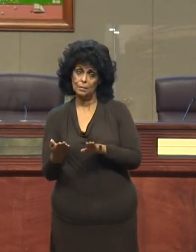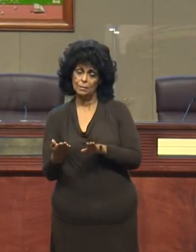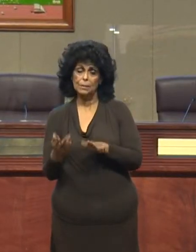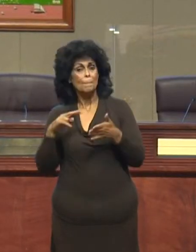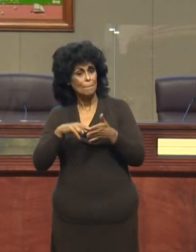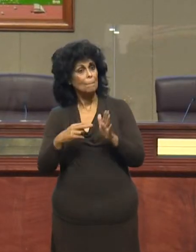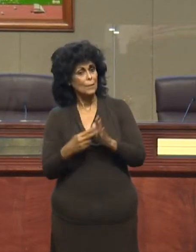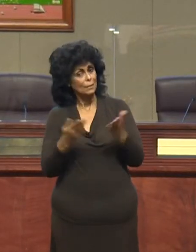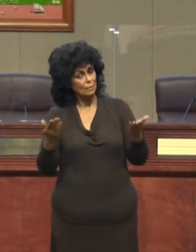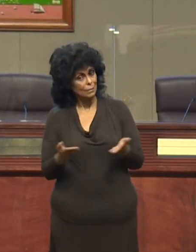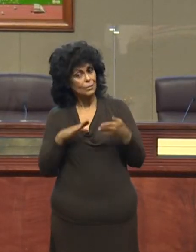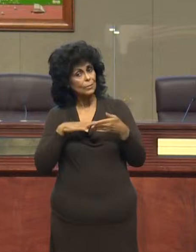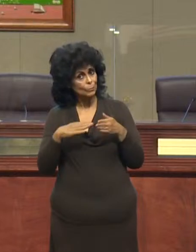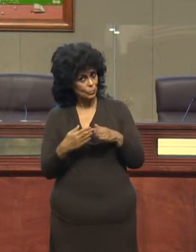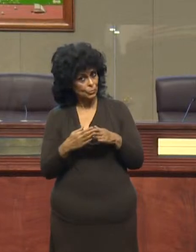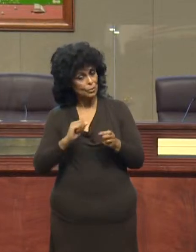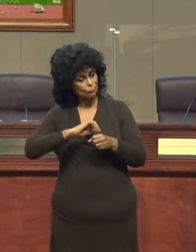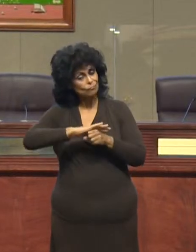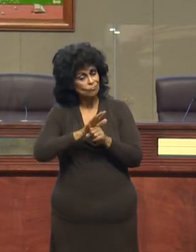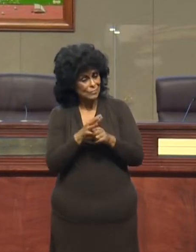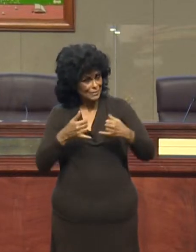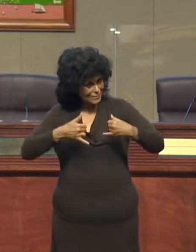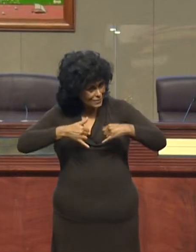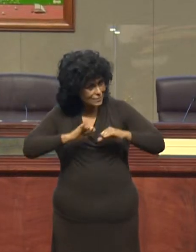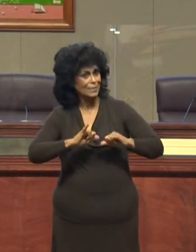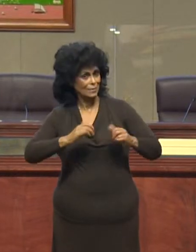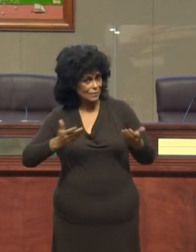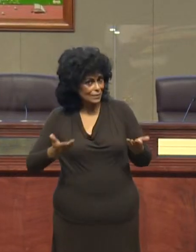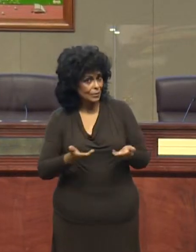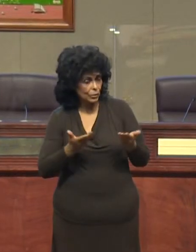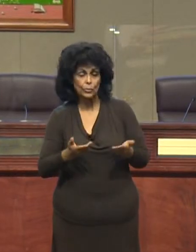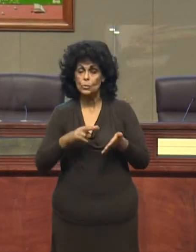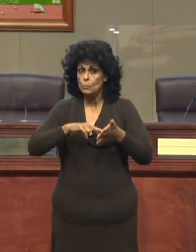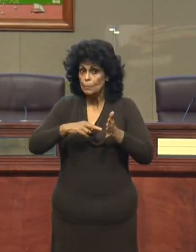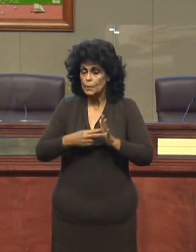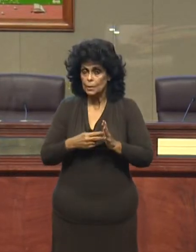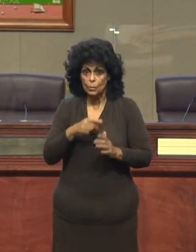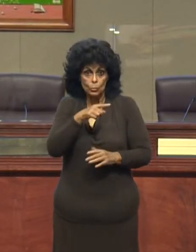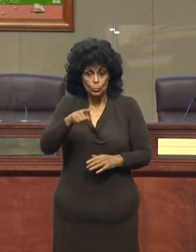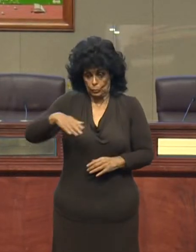And if you have not been vaccinated, then you should